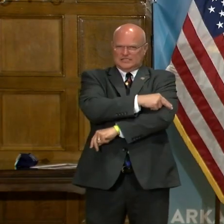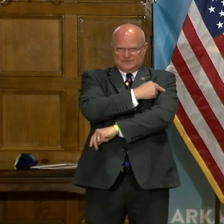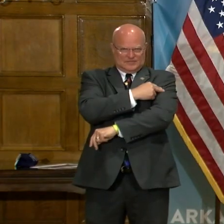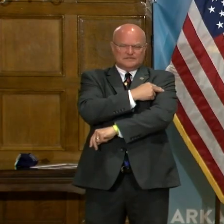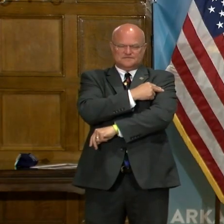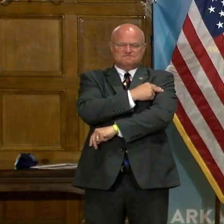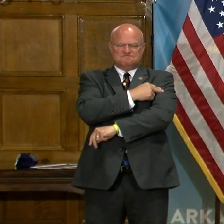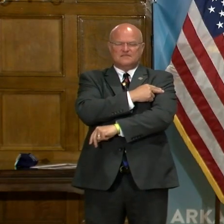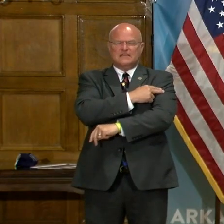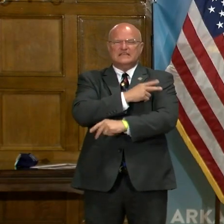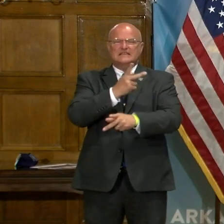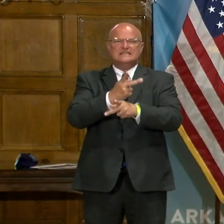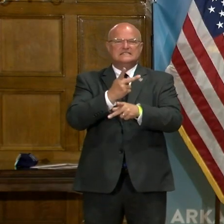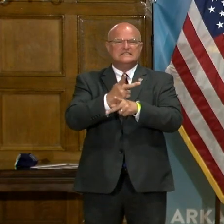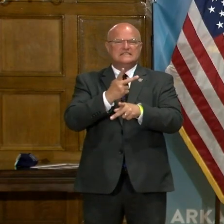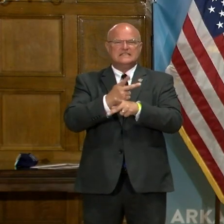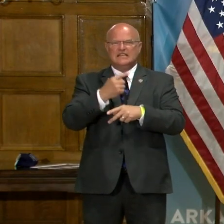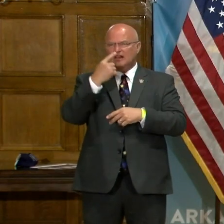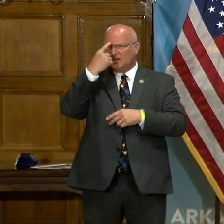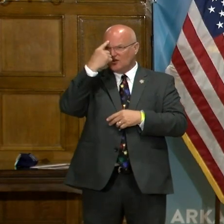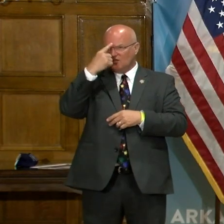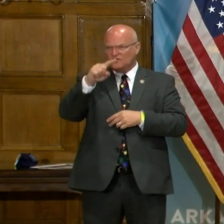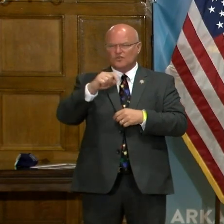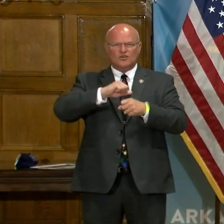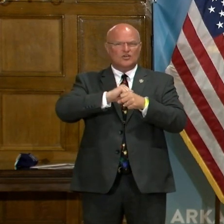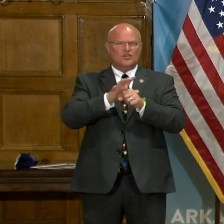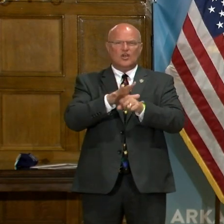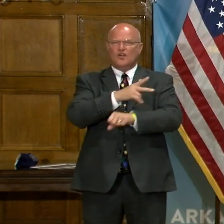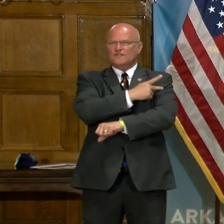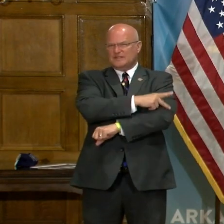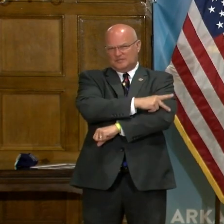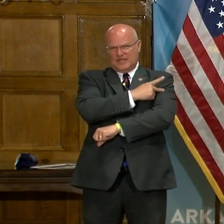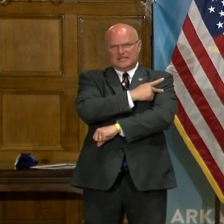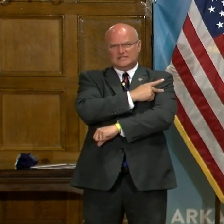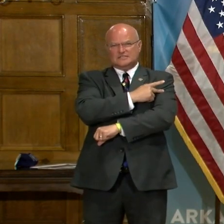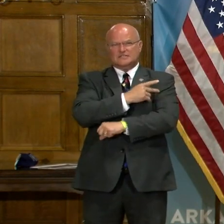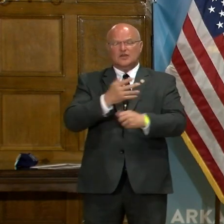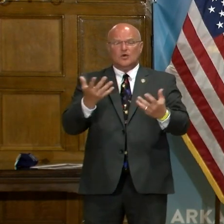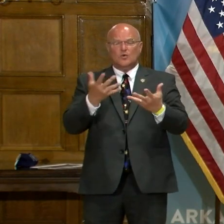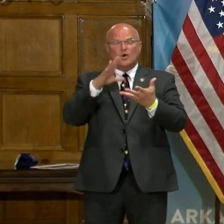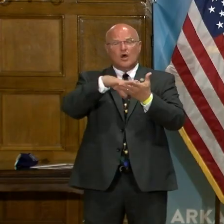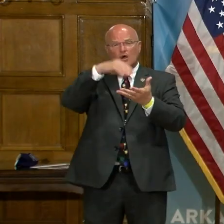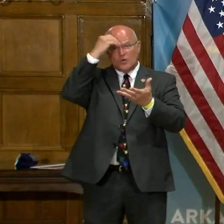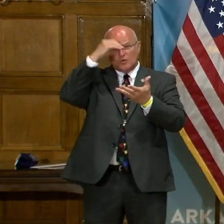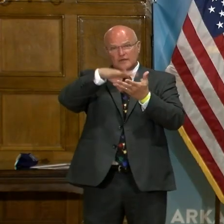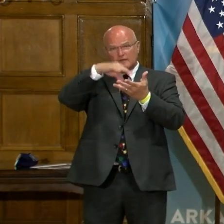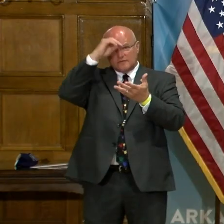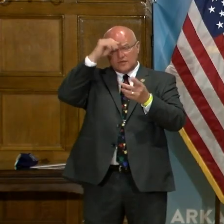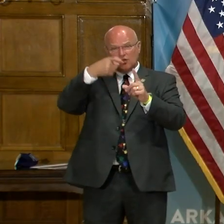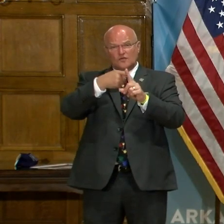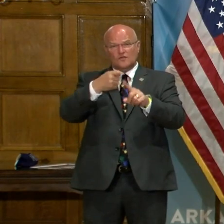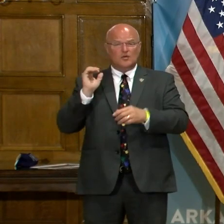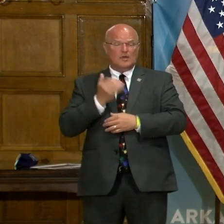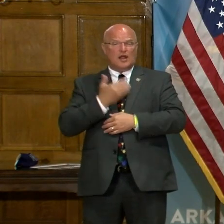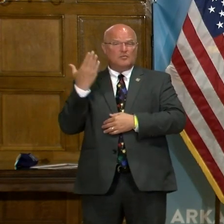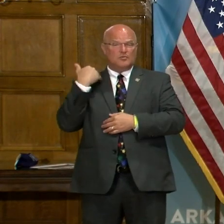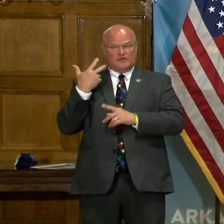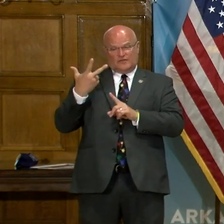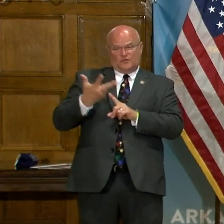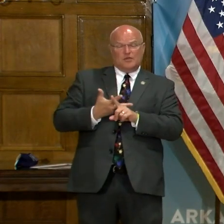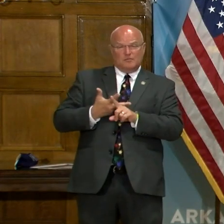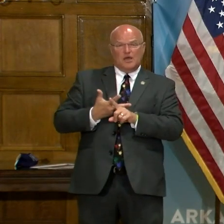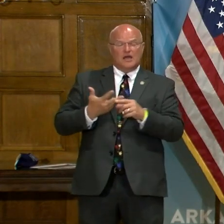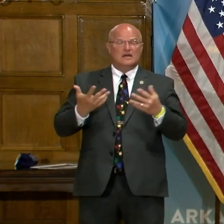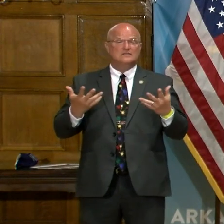hospital space to care for our COVID patients. And what we've learned from our previous 3